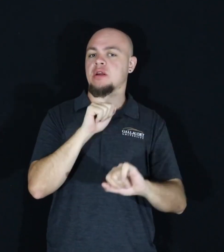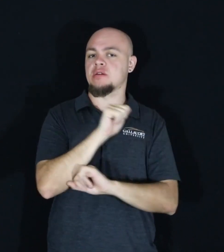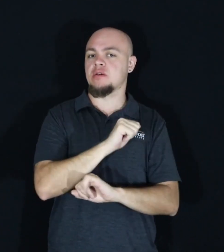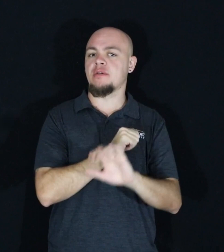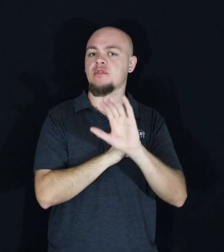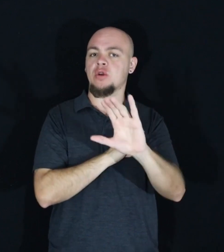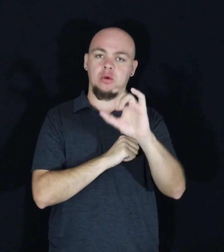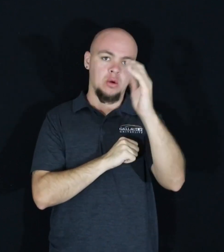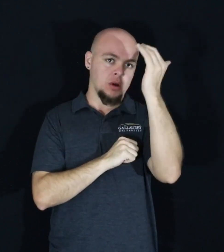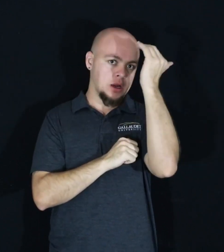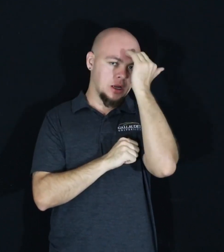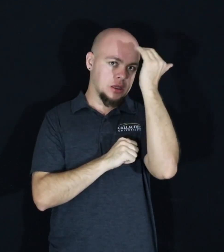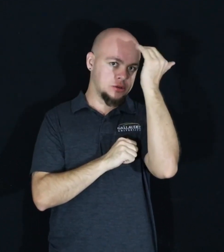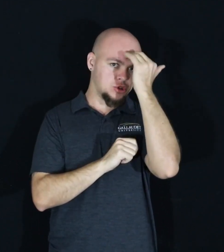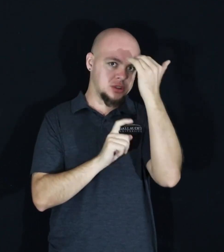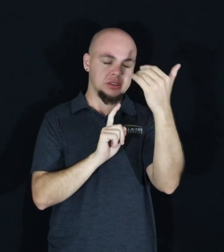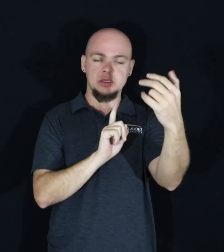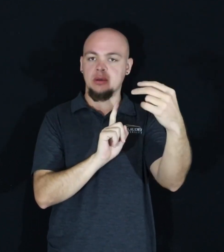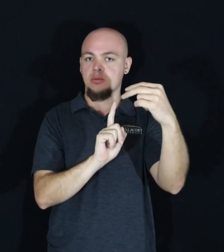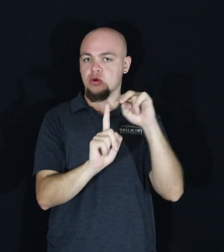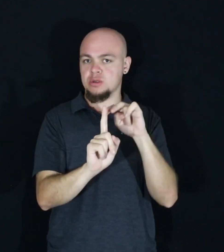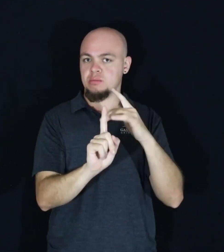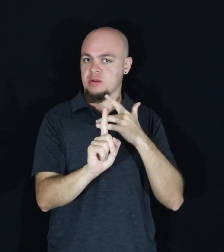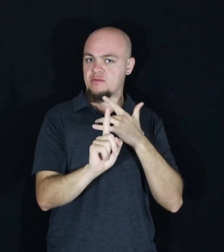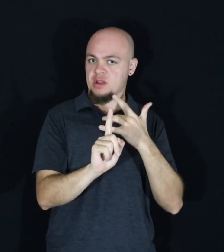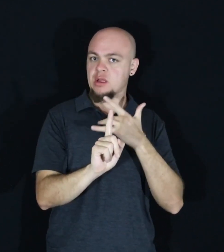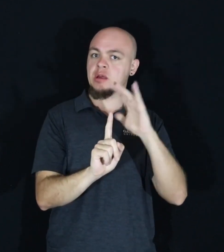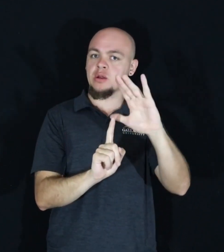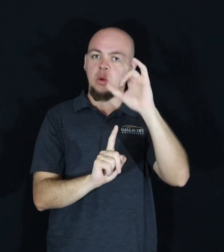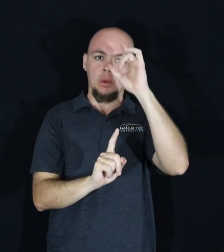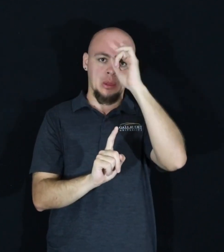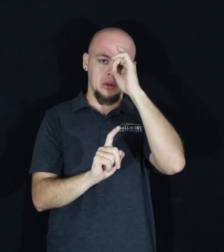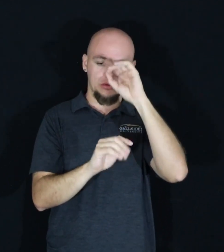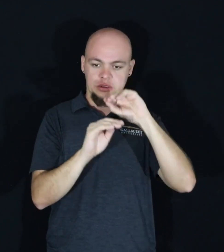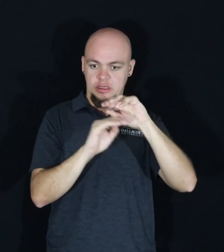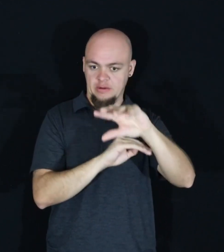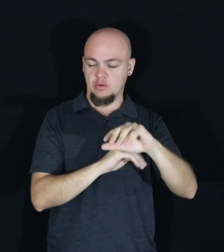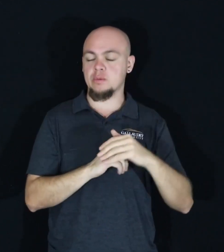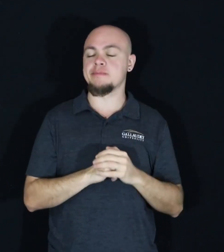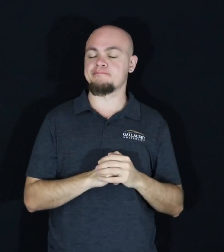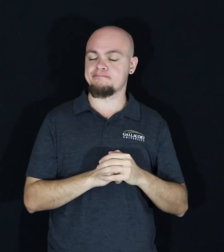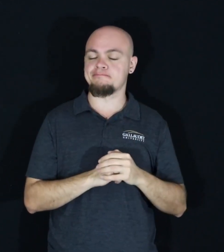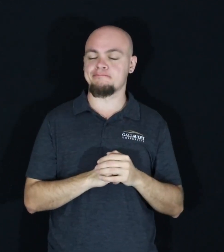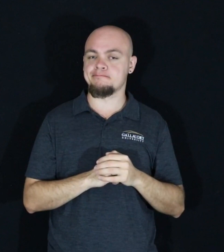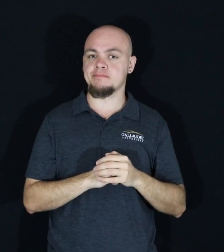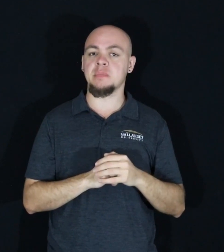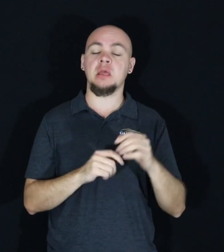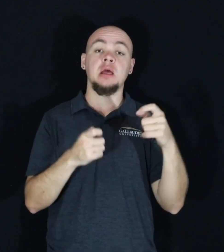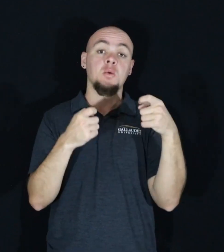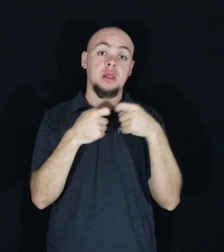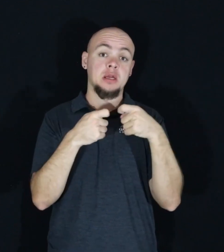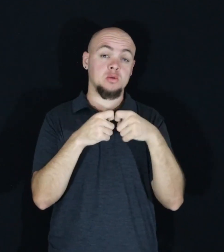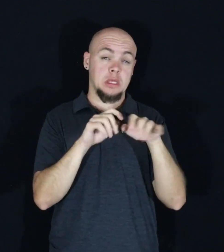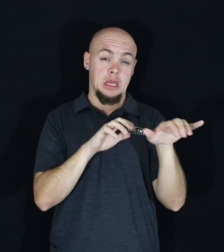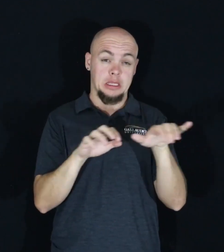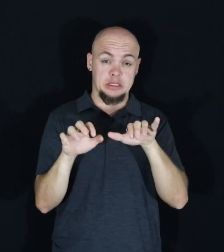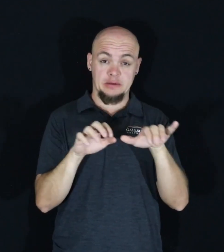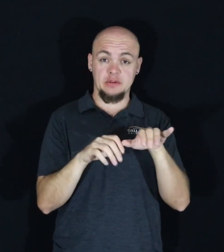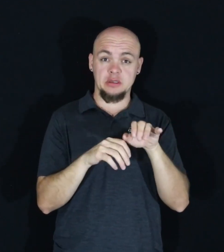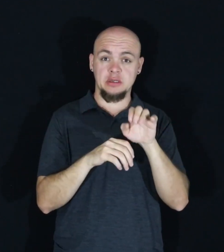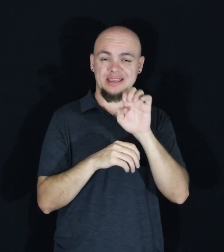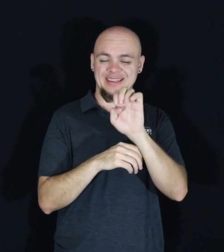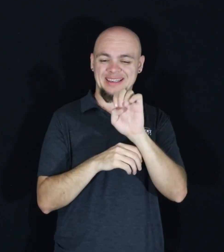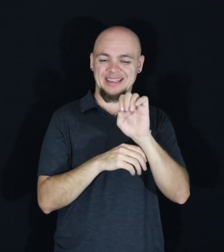of your conscious perception, feelings, and thoughts. So this electrical activity, the